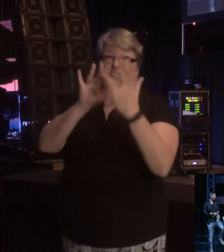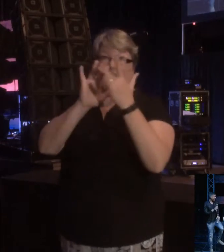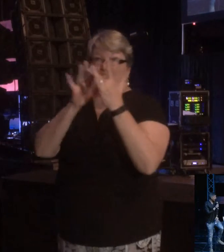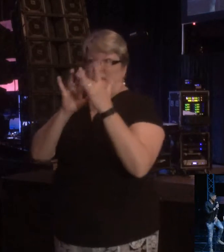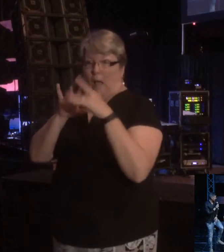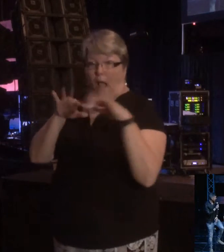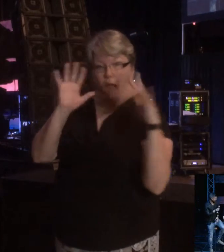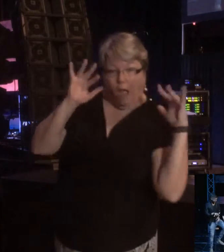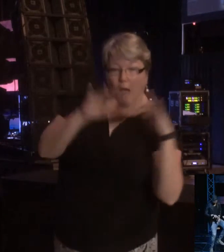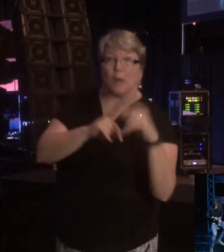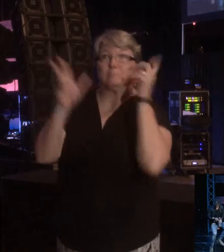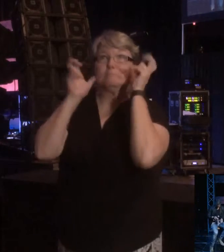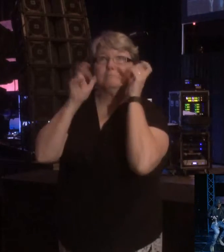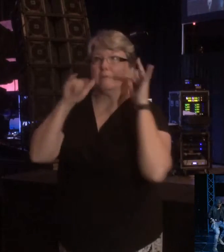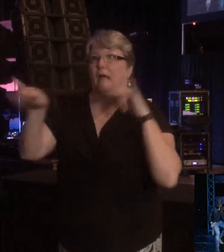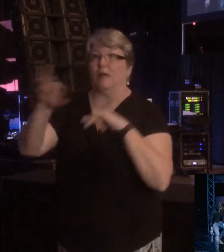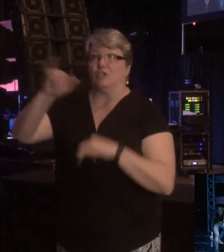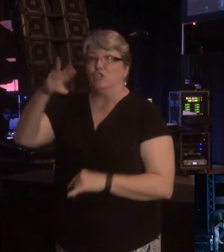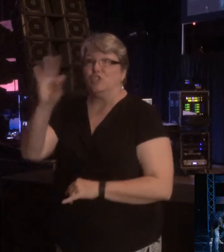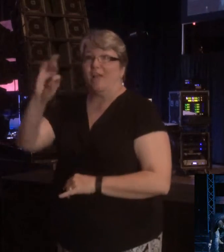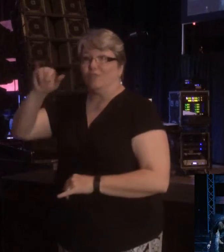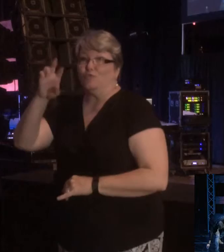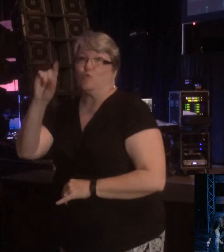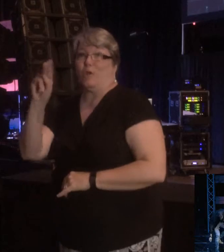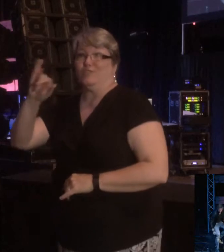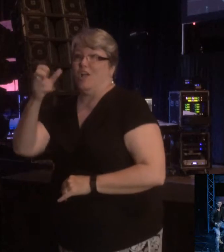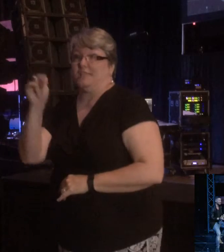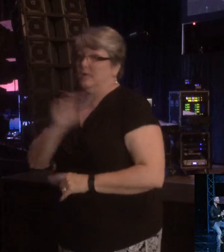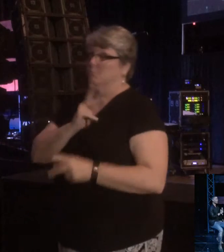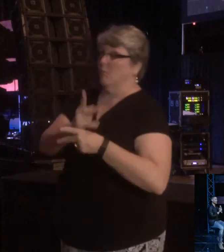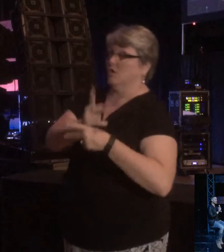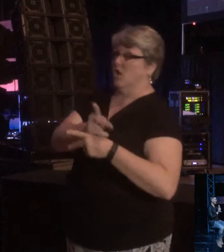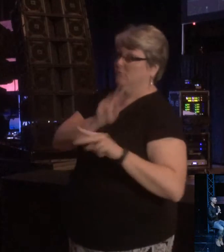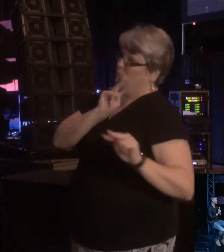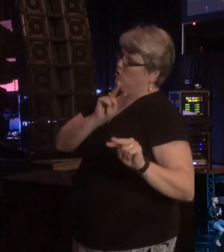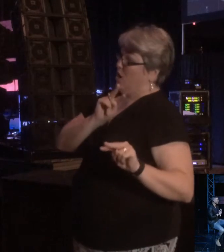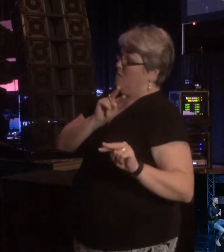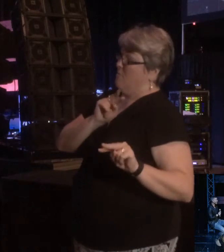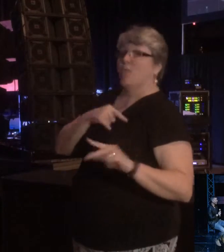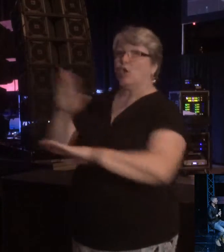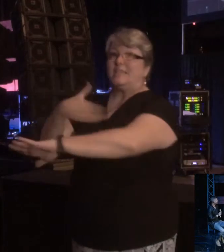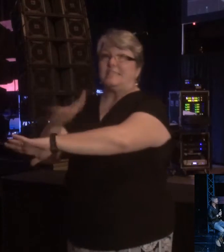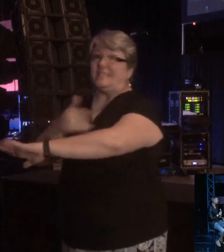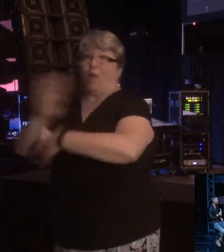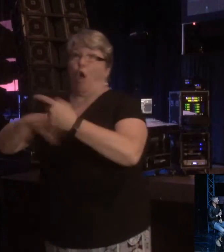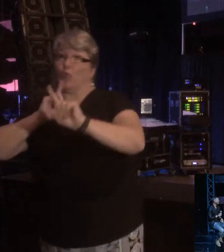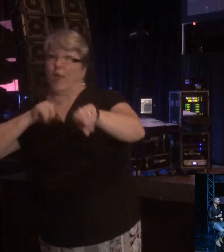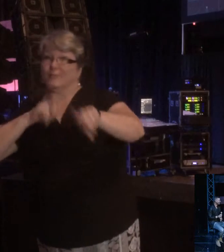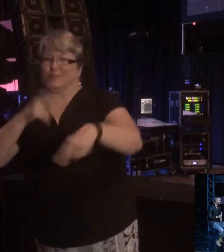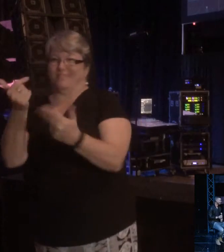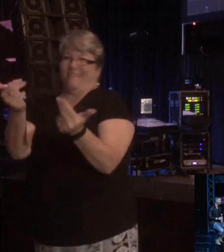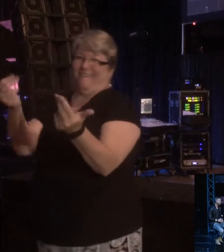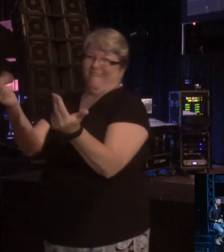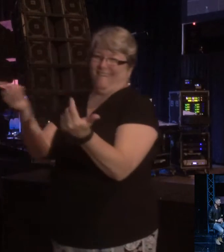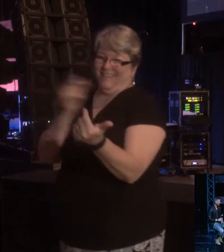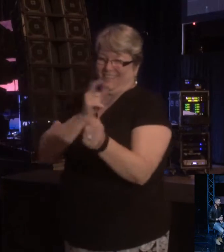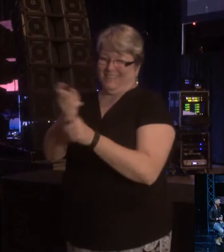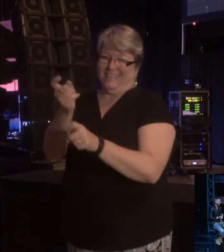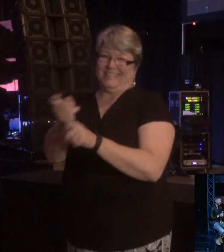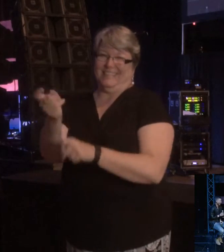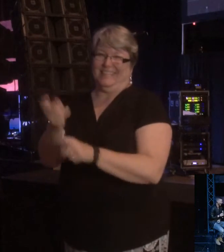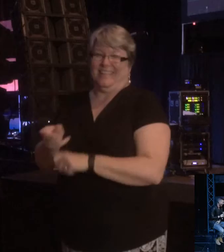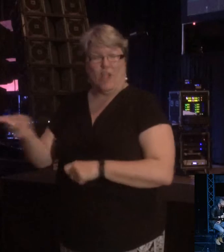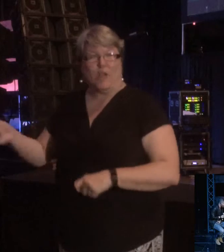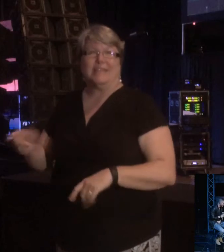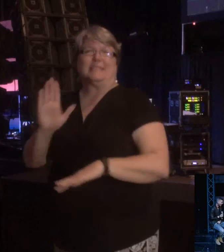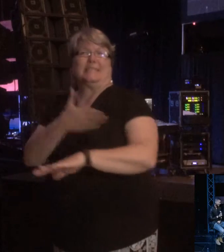you to give questions. We already got more than we'll have time to answer now from you guys. And we kind of aggregated and pulled them together into themes. And we'll cover